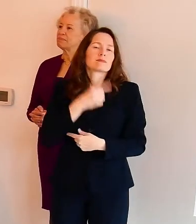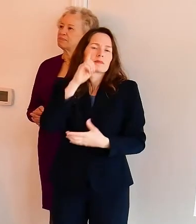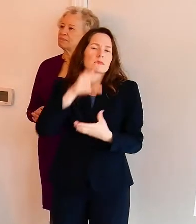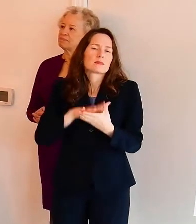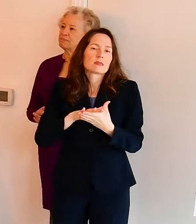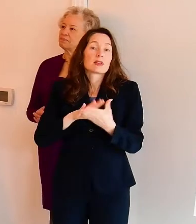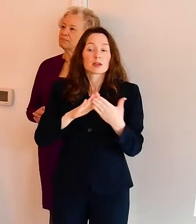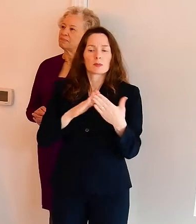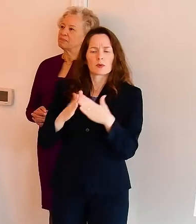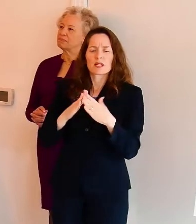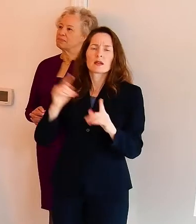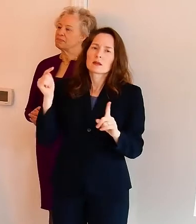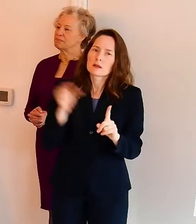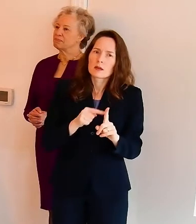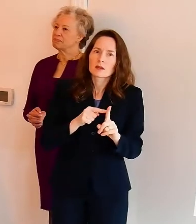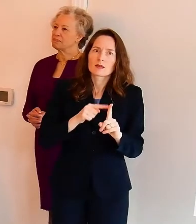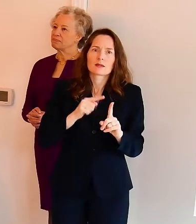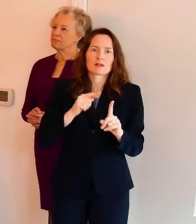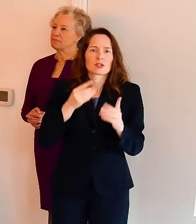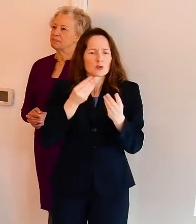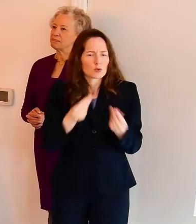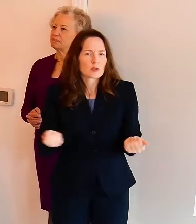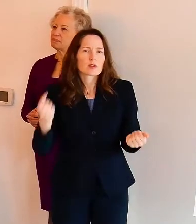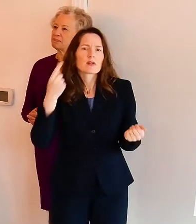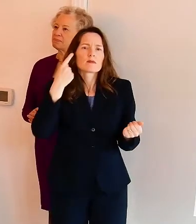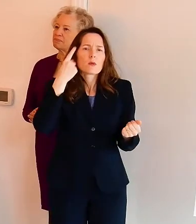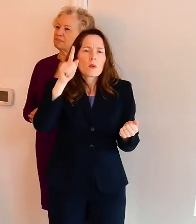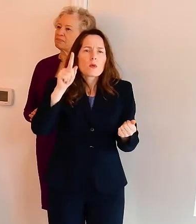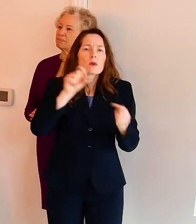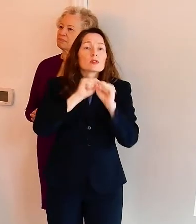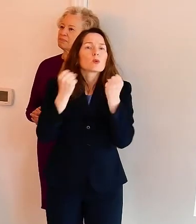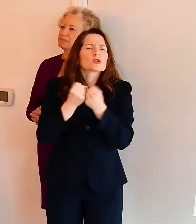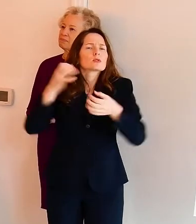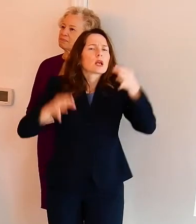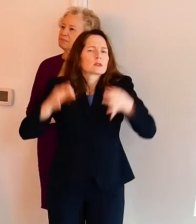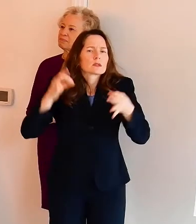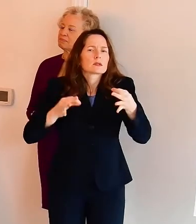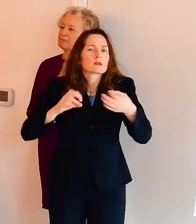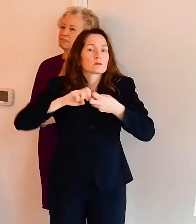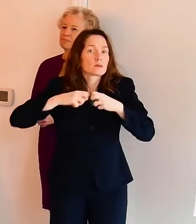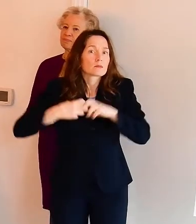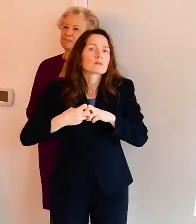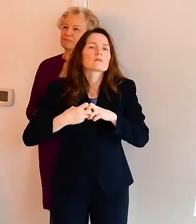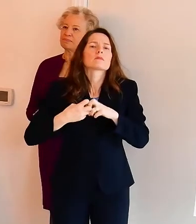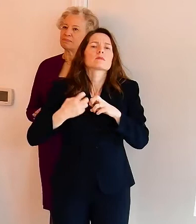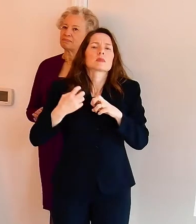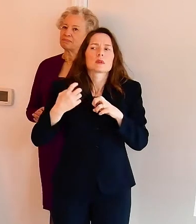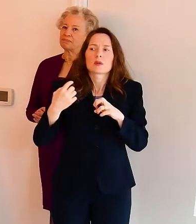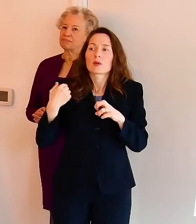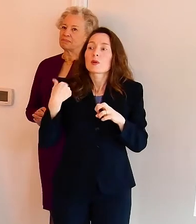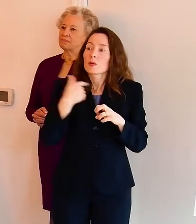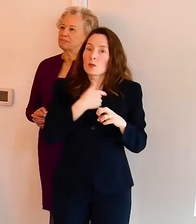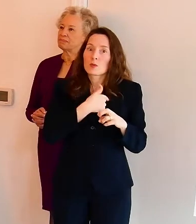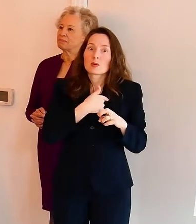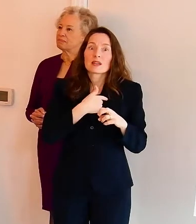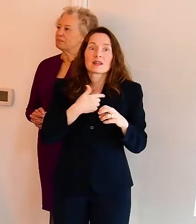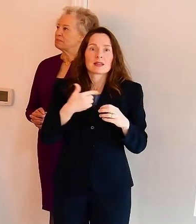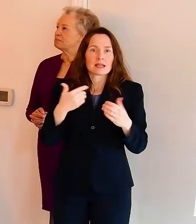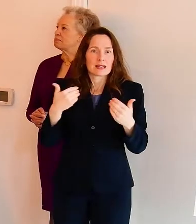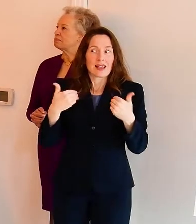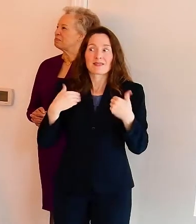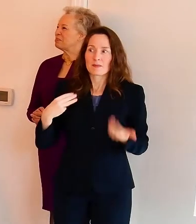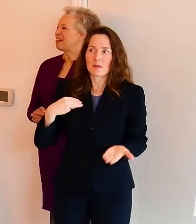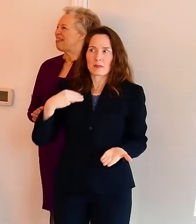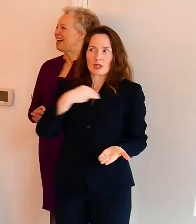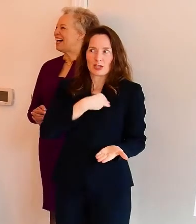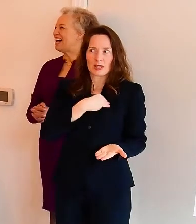radical solution to economic development and social justice issues. We're here with a membership. We have 90 strong. Some are here today. Whoop,